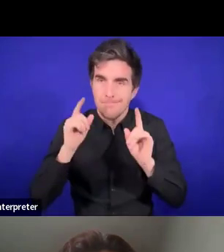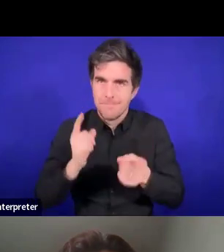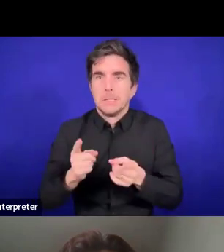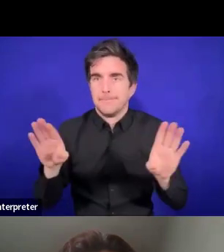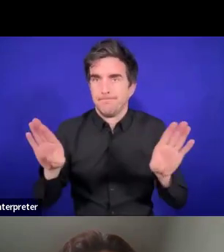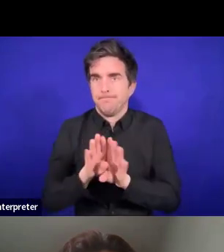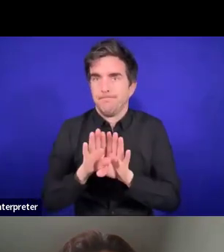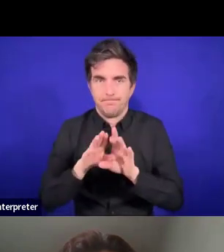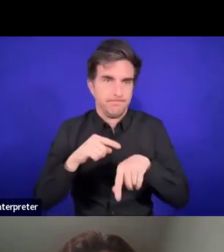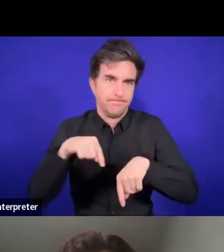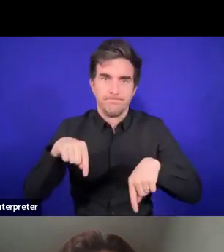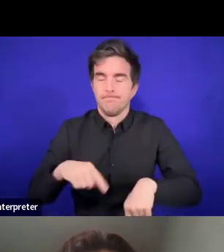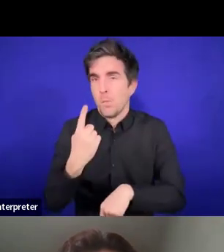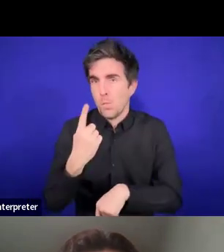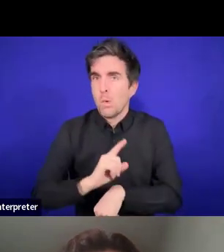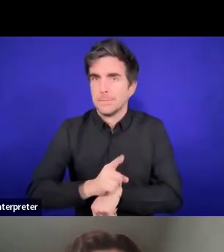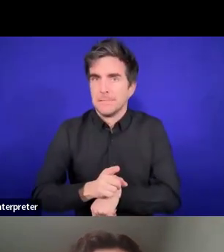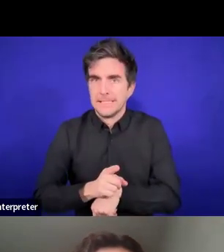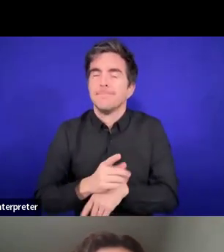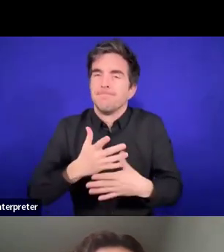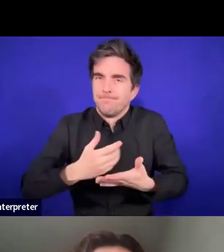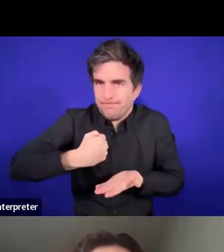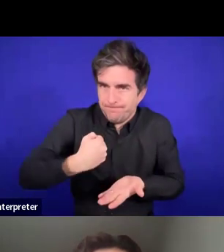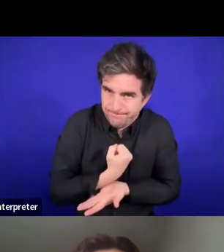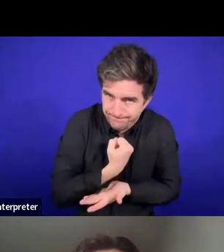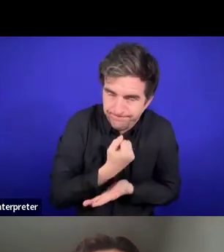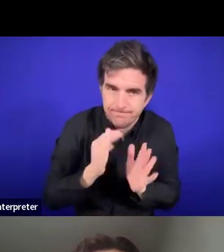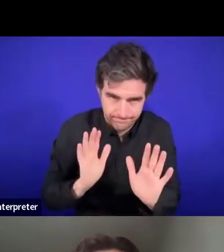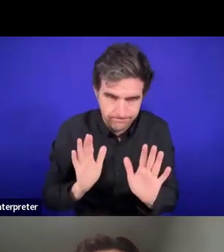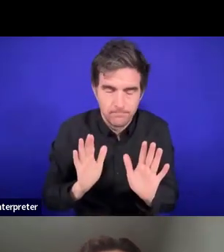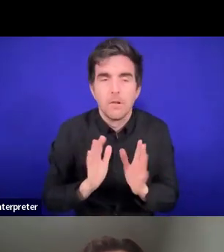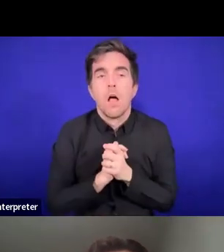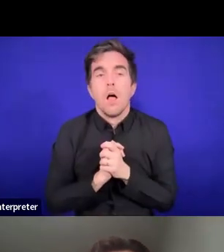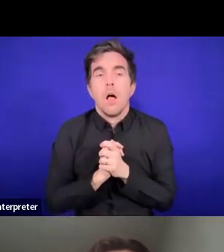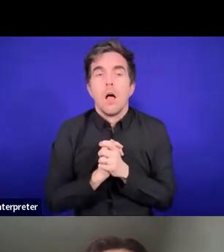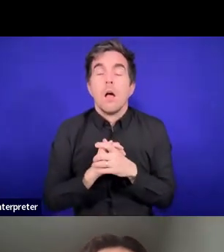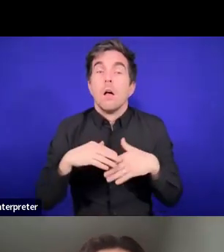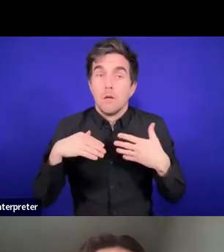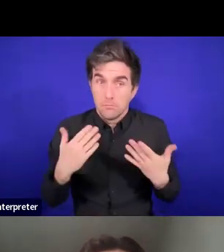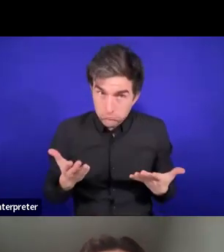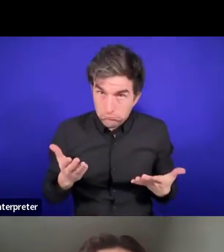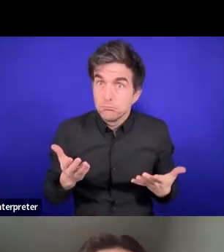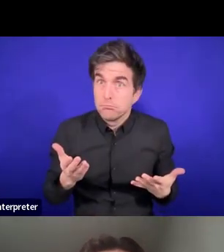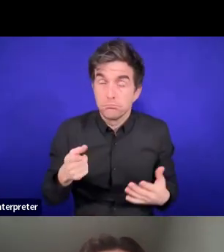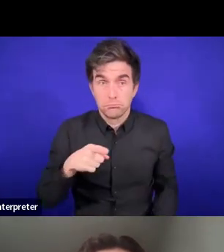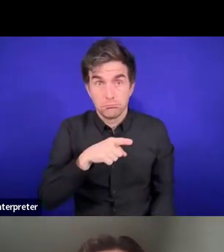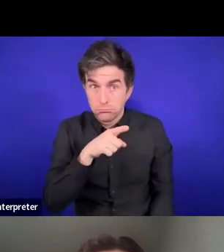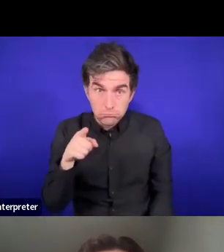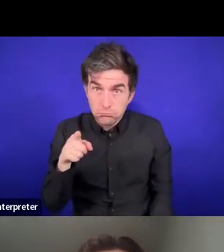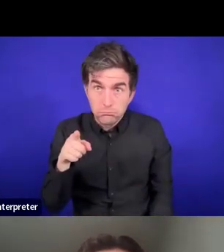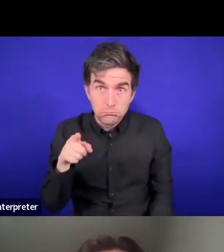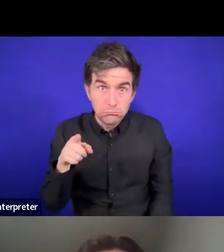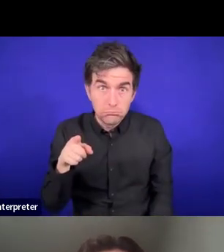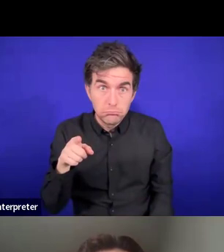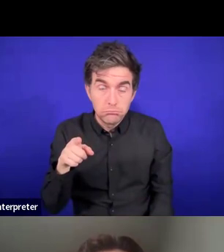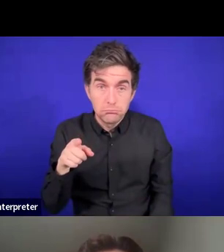if you, yeah, perhaps our Oh, Fernanda can extend for 5-10 minutes. Okay, well,